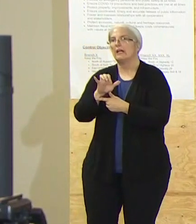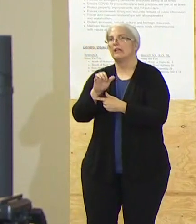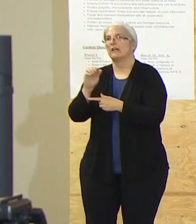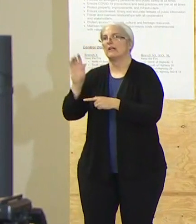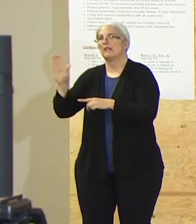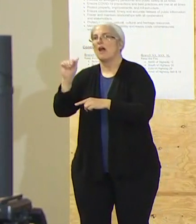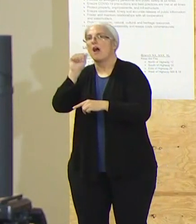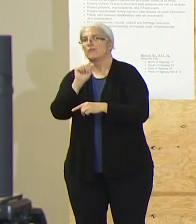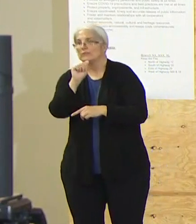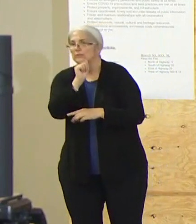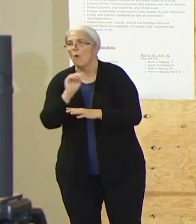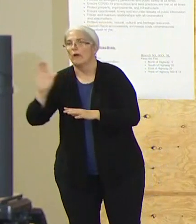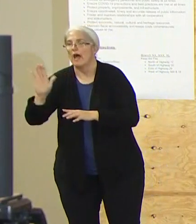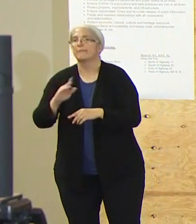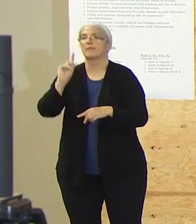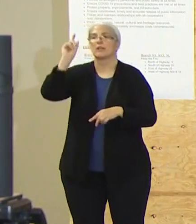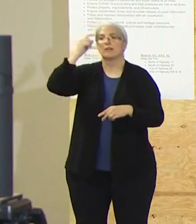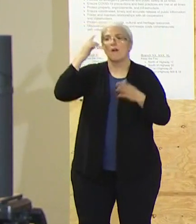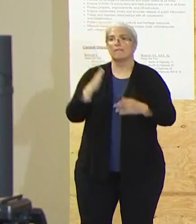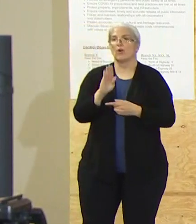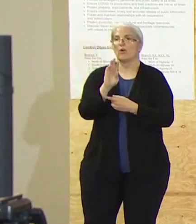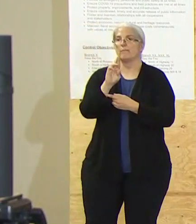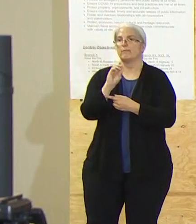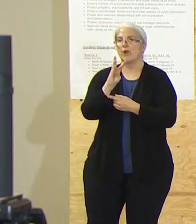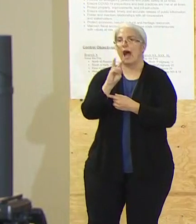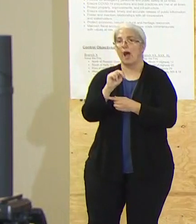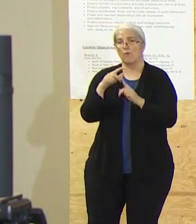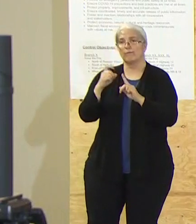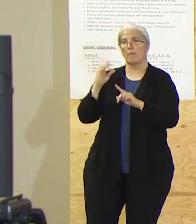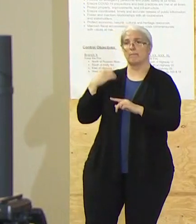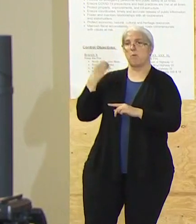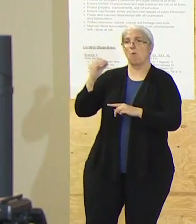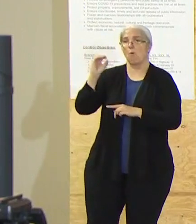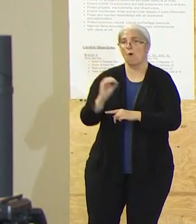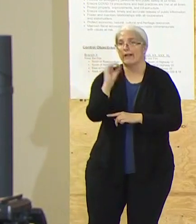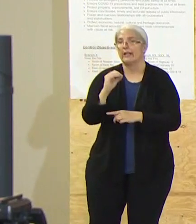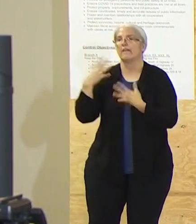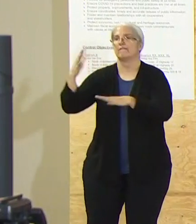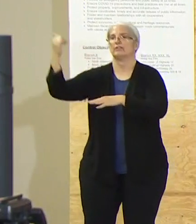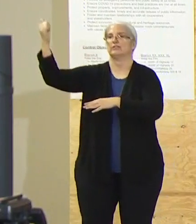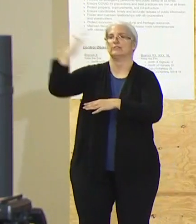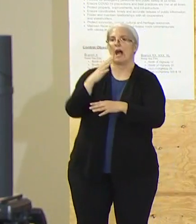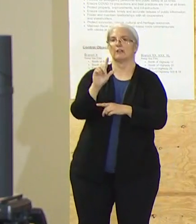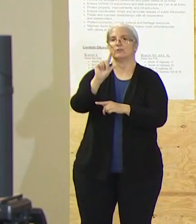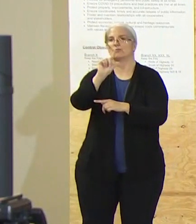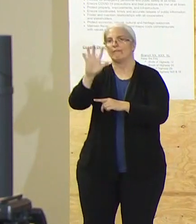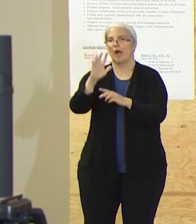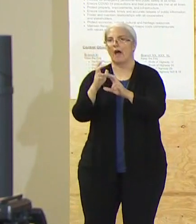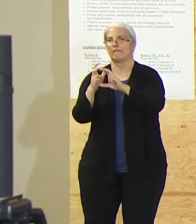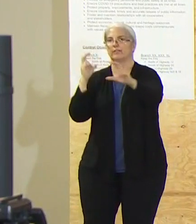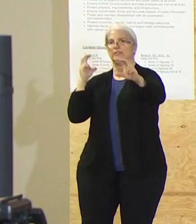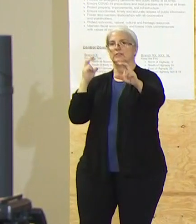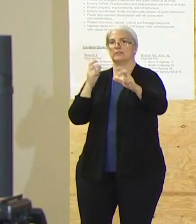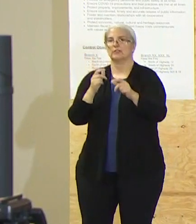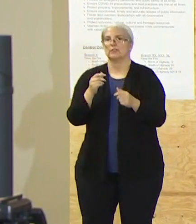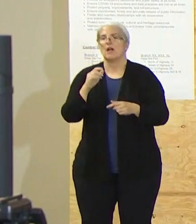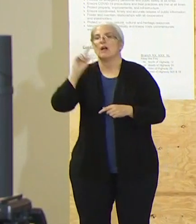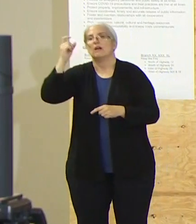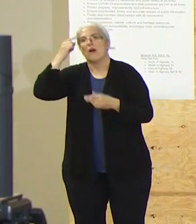Brown of Oregon for sending 25 engines. Let me thank Governor Inslee of Washington State and just sending